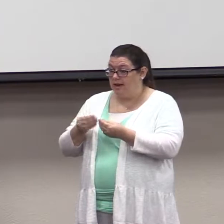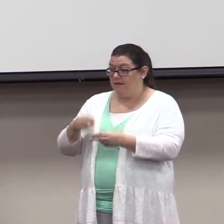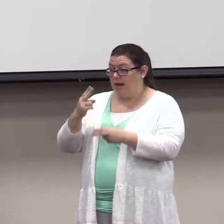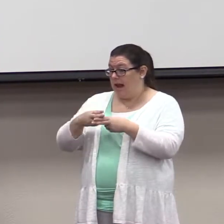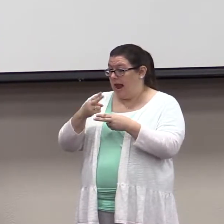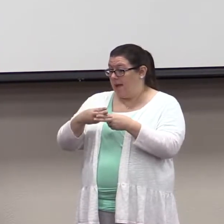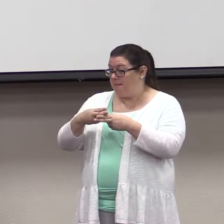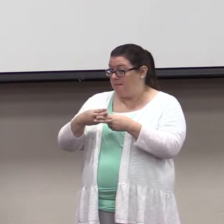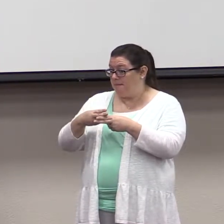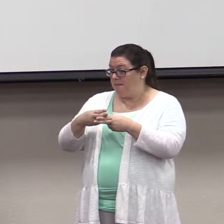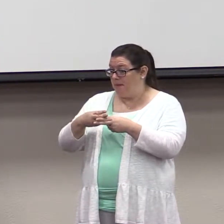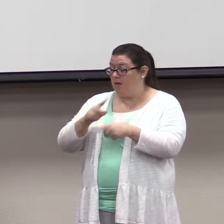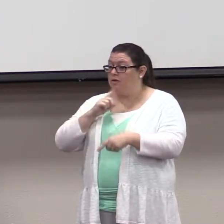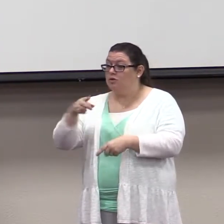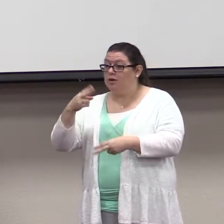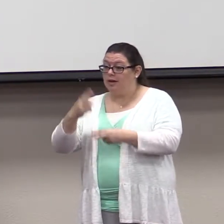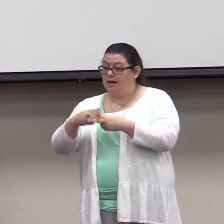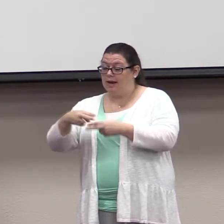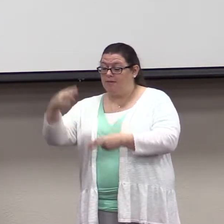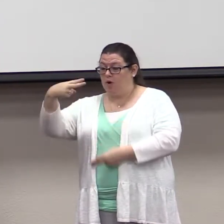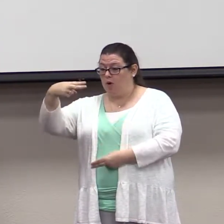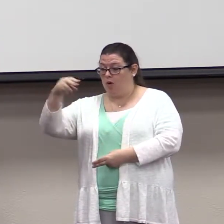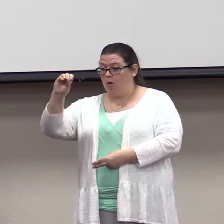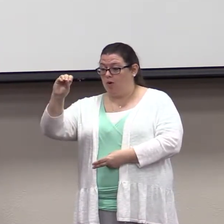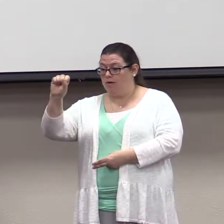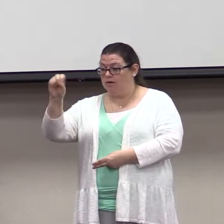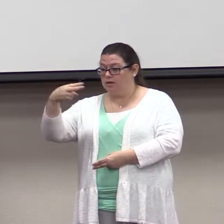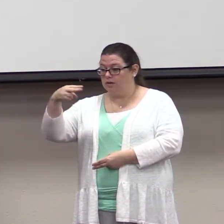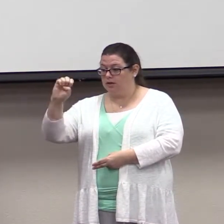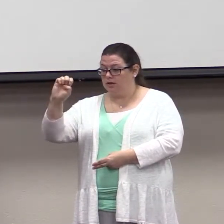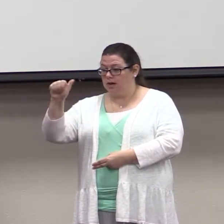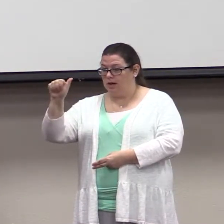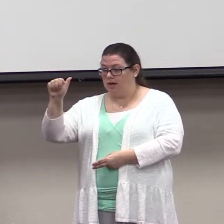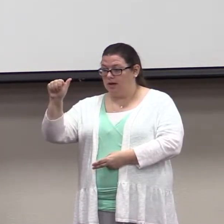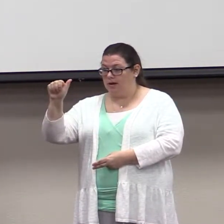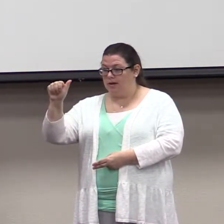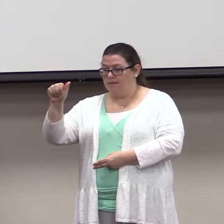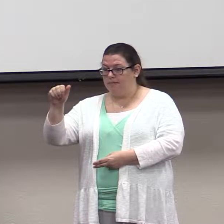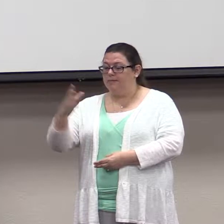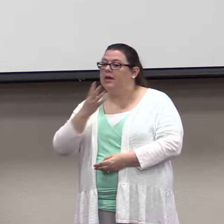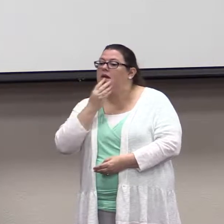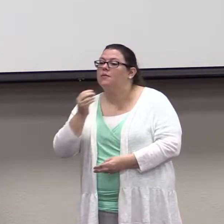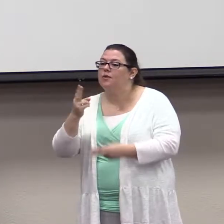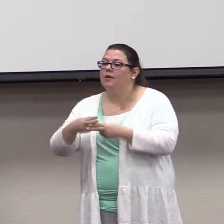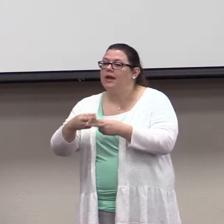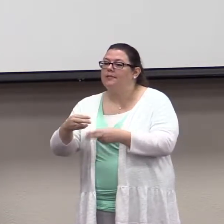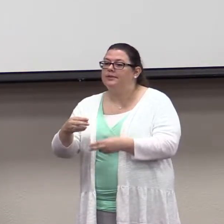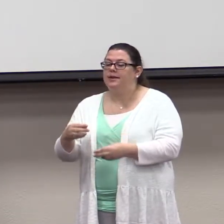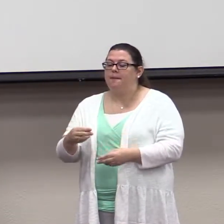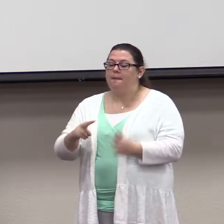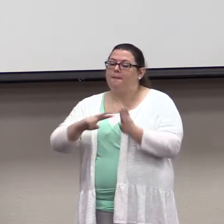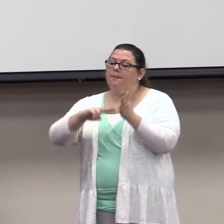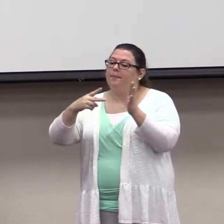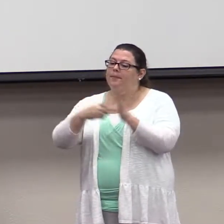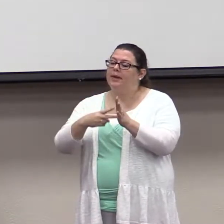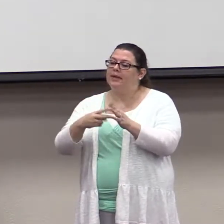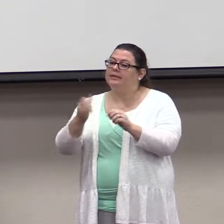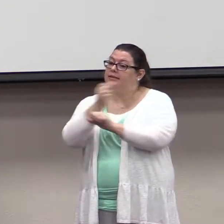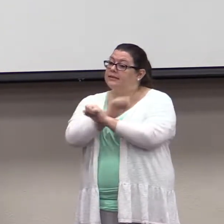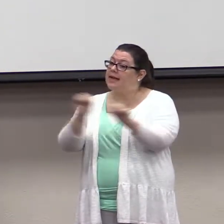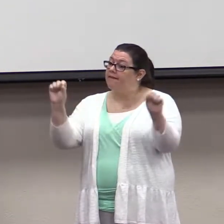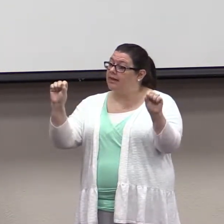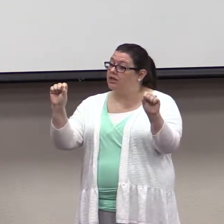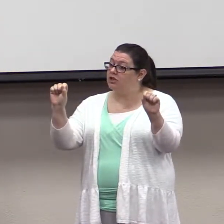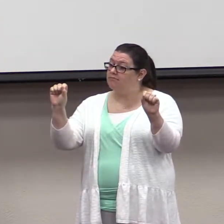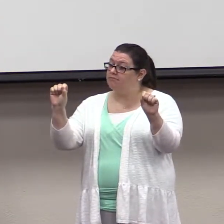he was actually named Hoshea, a Hebrew word that is translated to mean salvation, before Moses changed his name